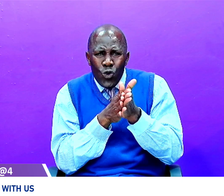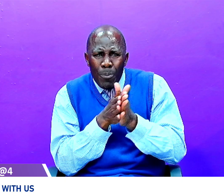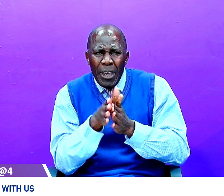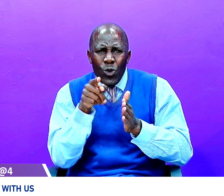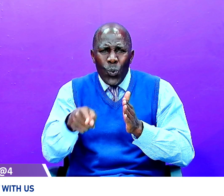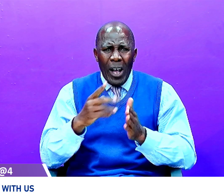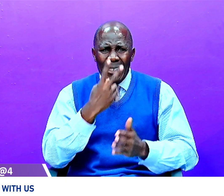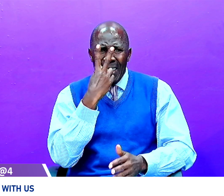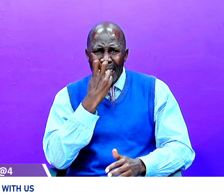facility.